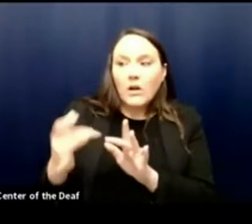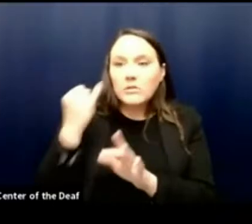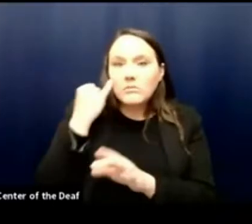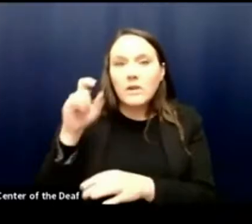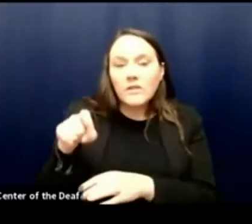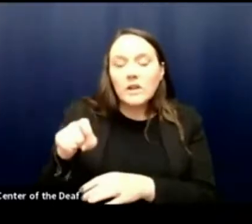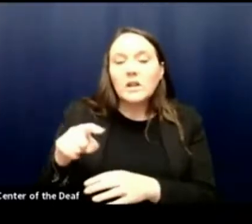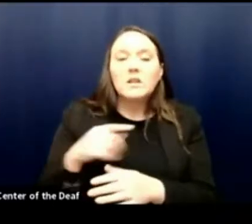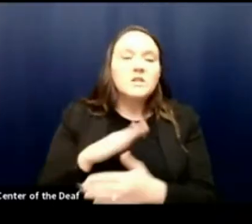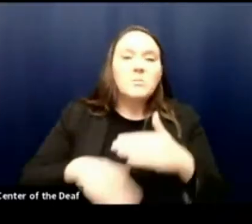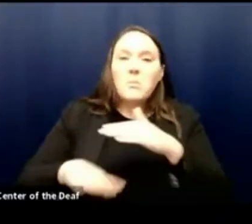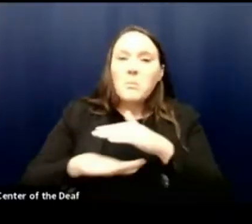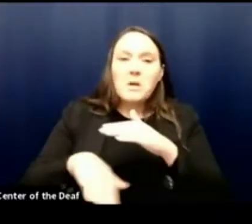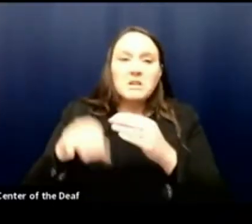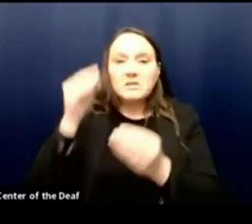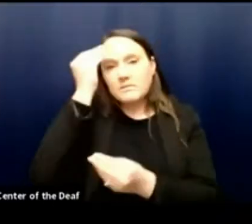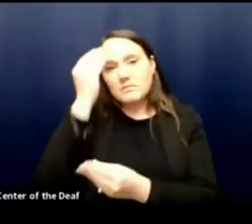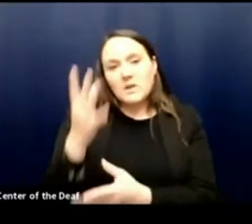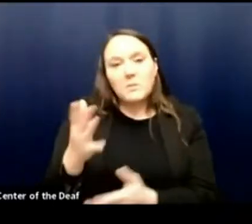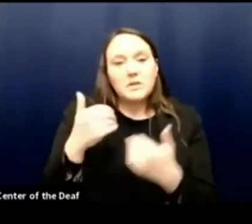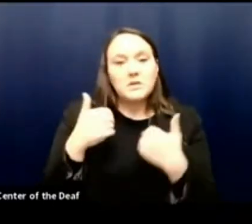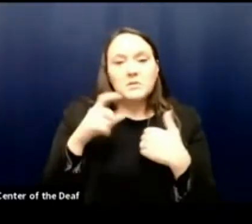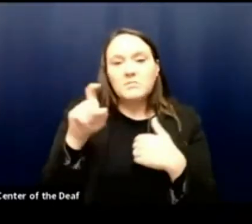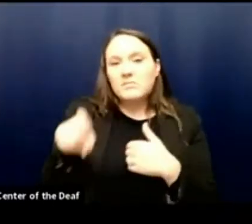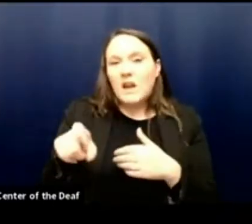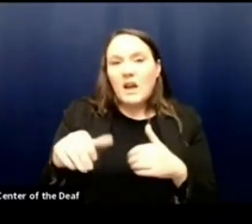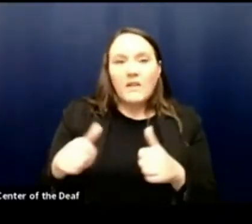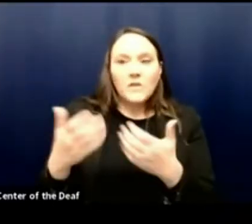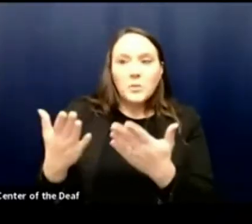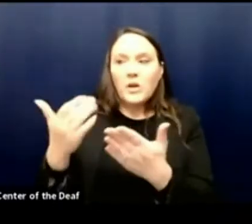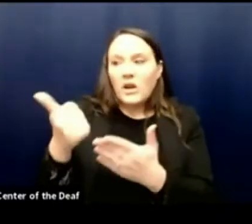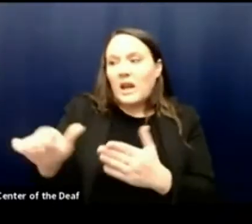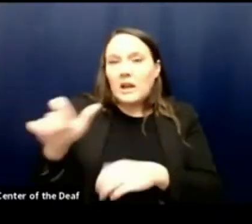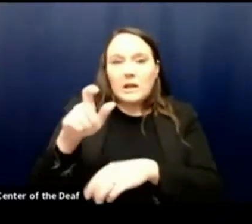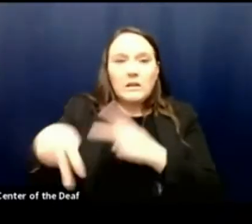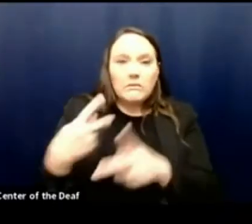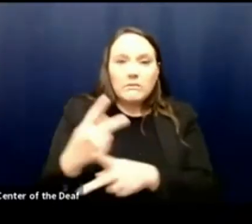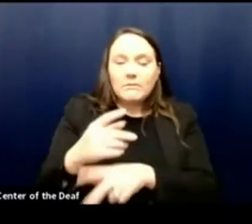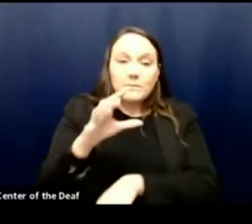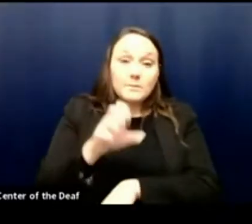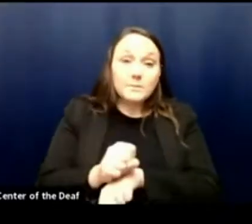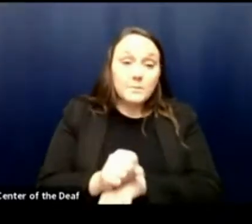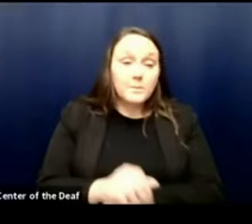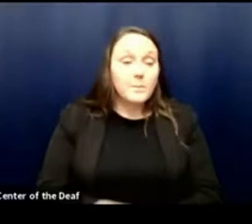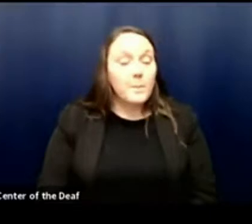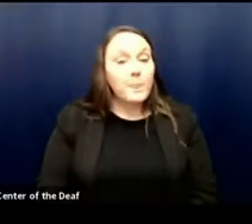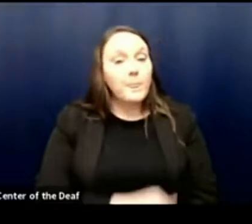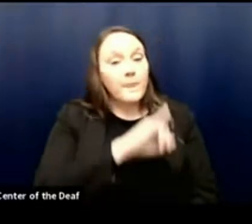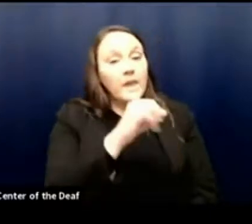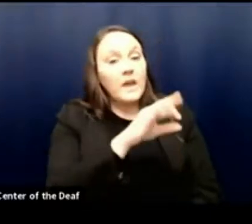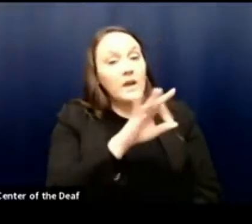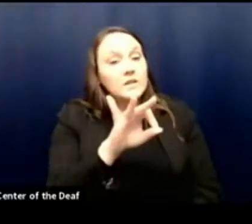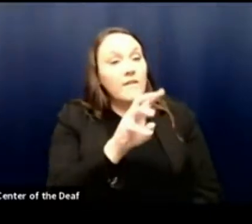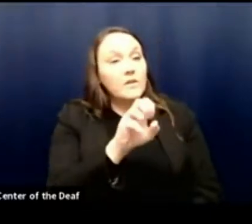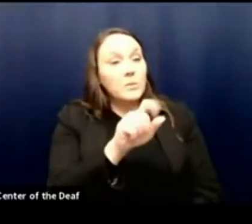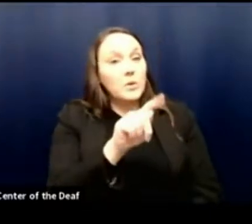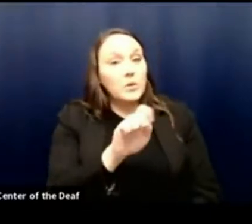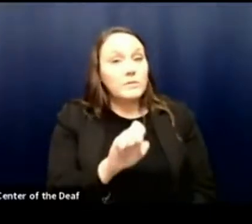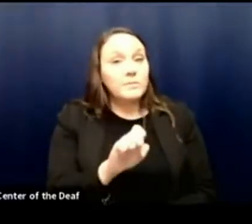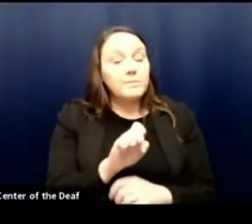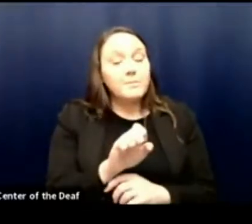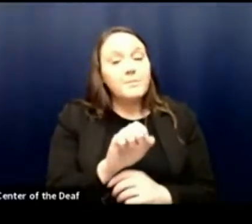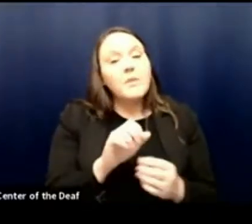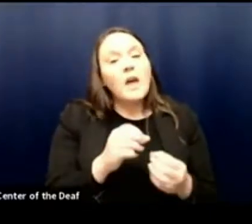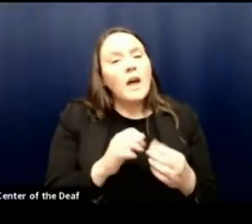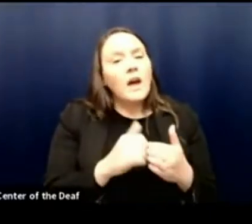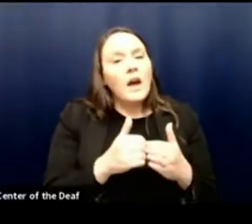Basic information that you have to provide for any appointment. From Jeff with WATE, how